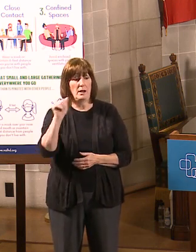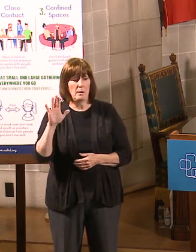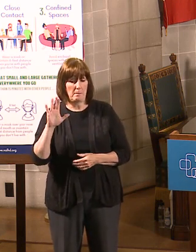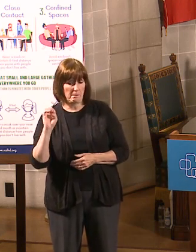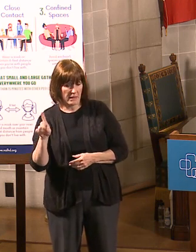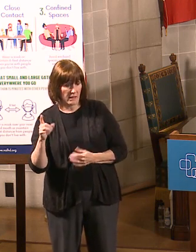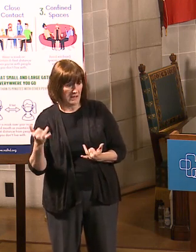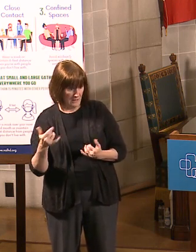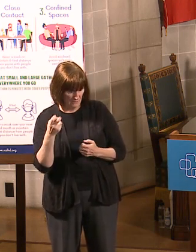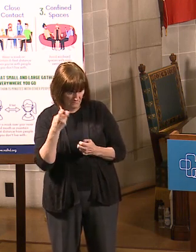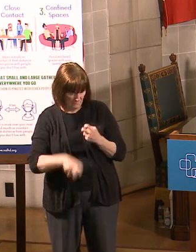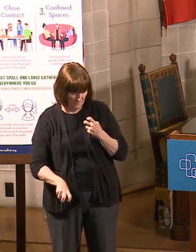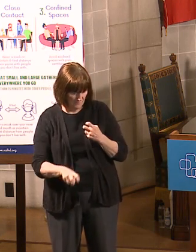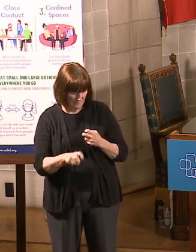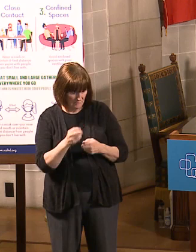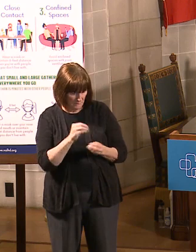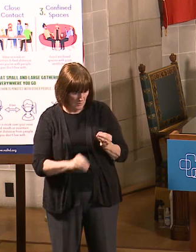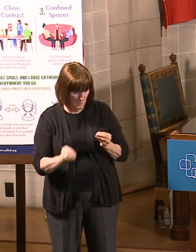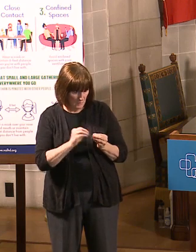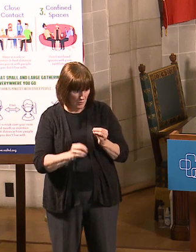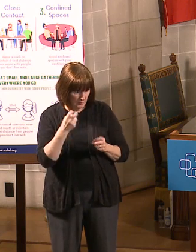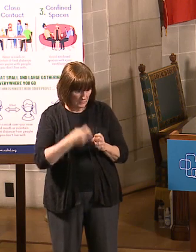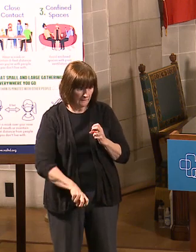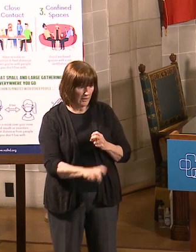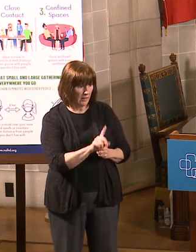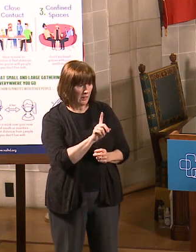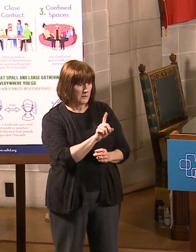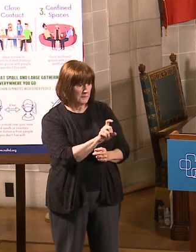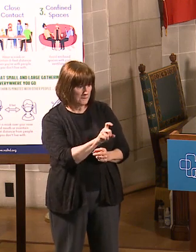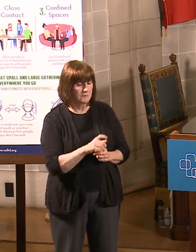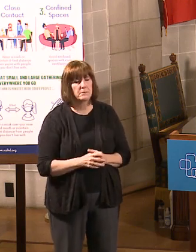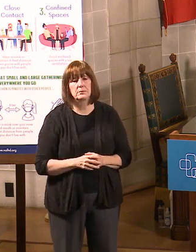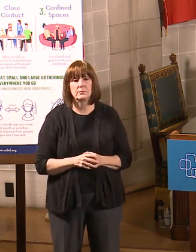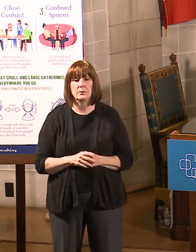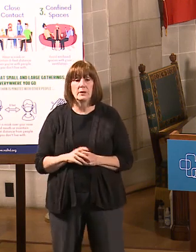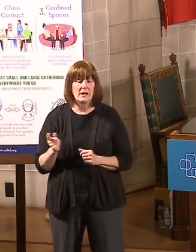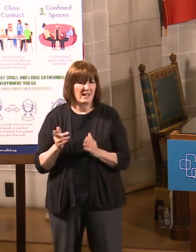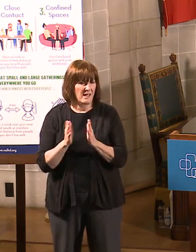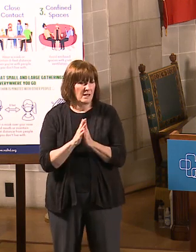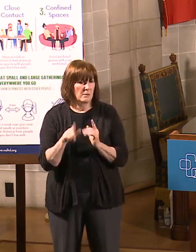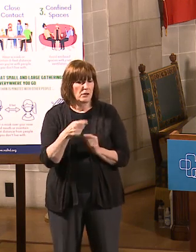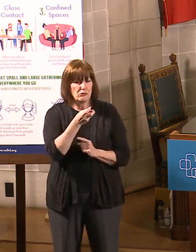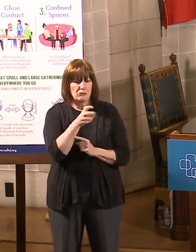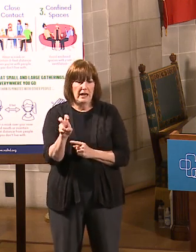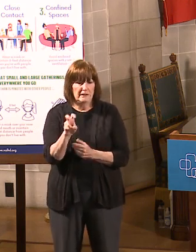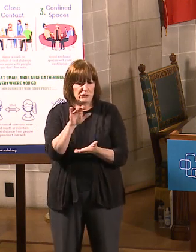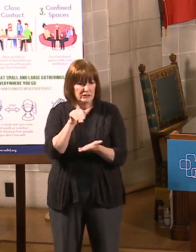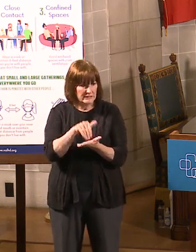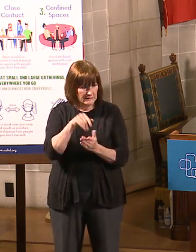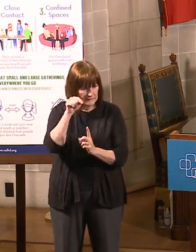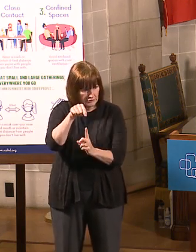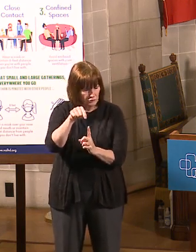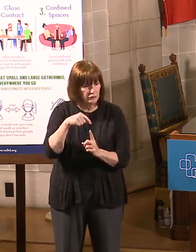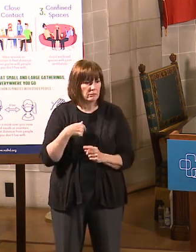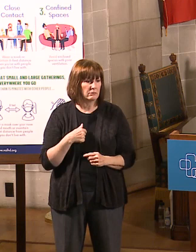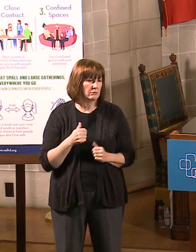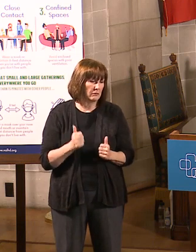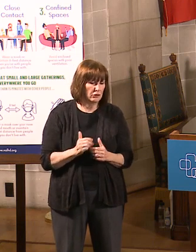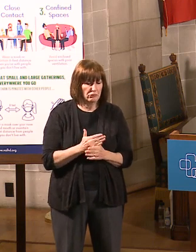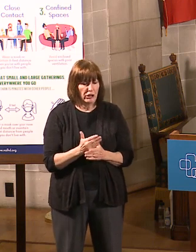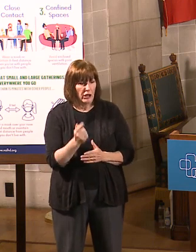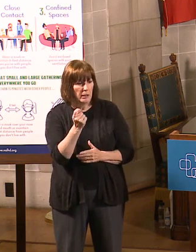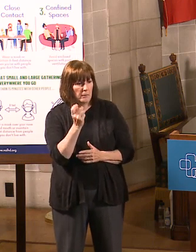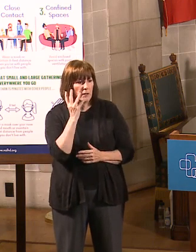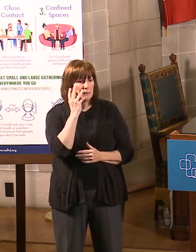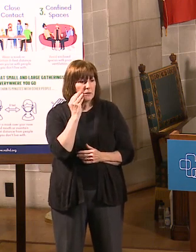getting more difficult? So Andrew Zaki is asking about the transfer center. I can share a little bit of experience